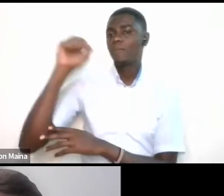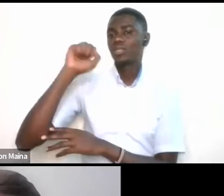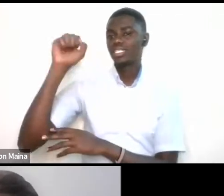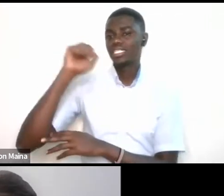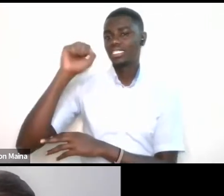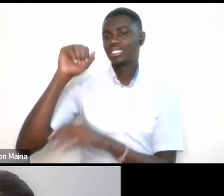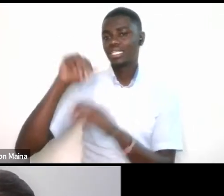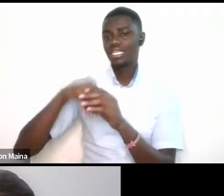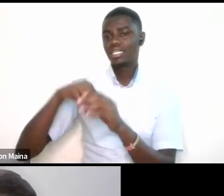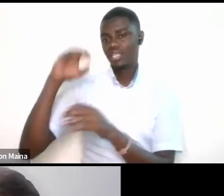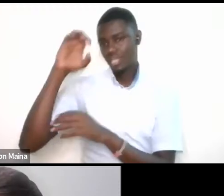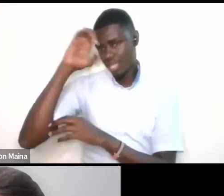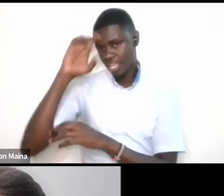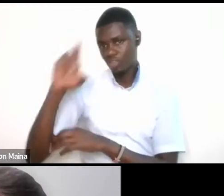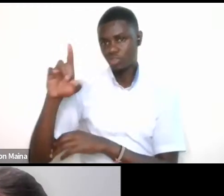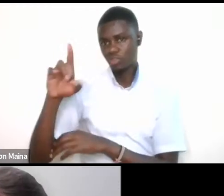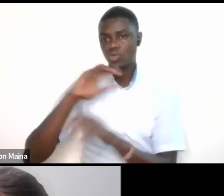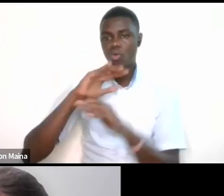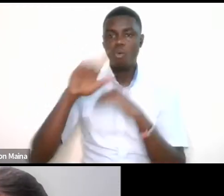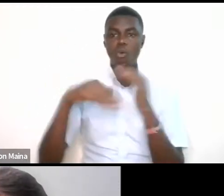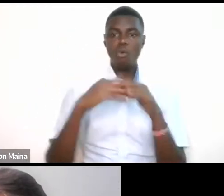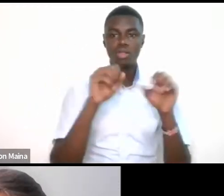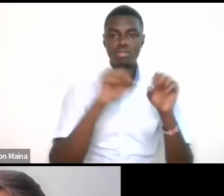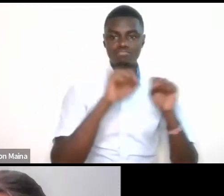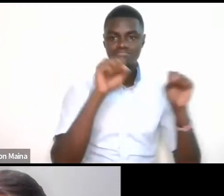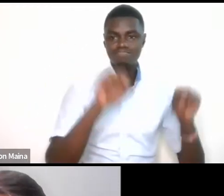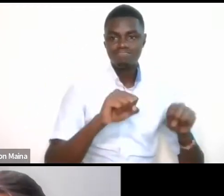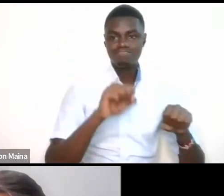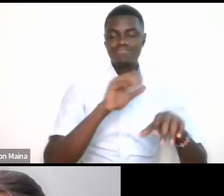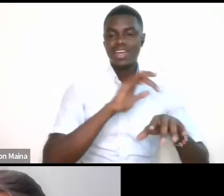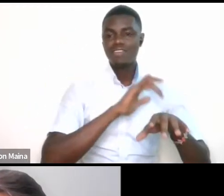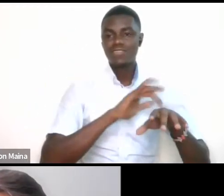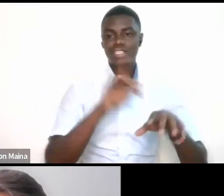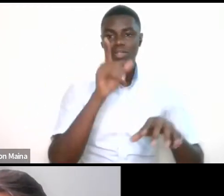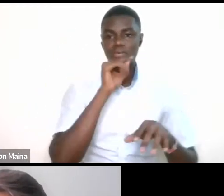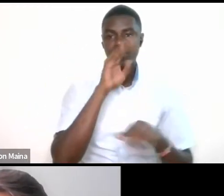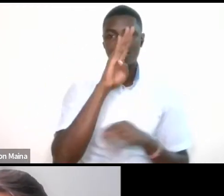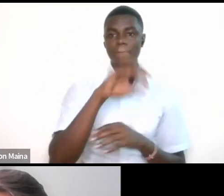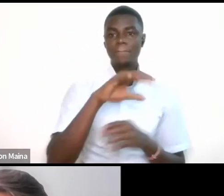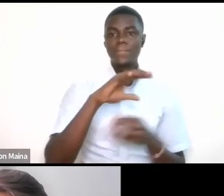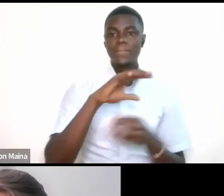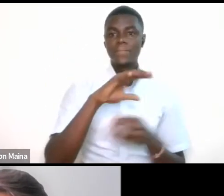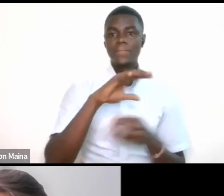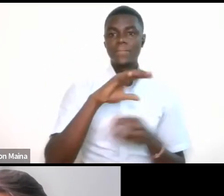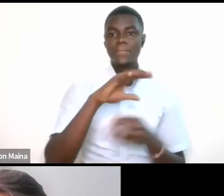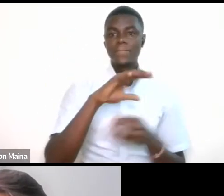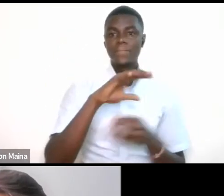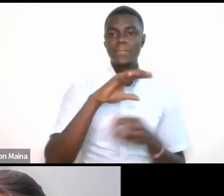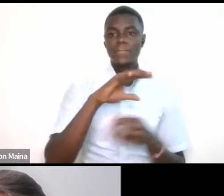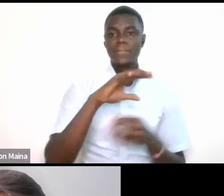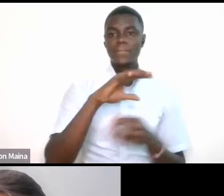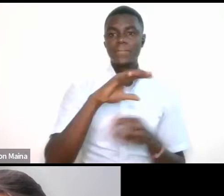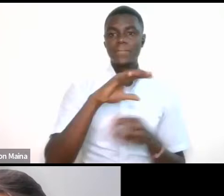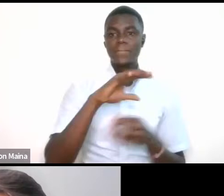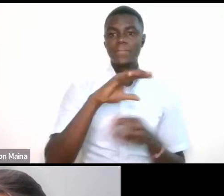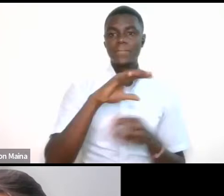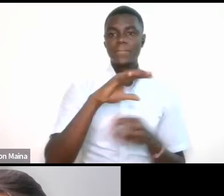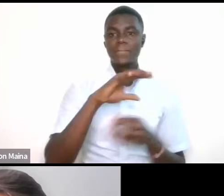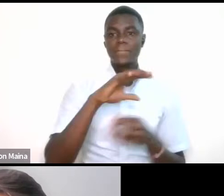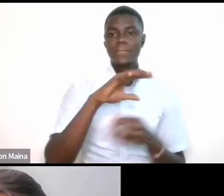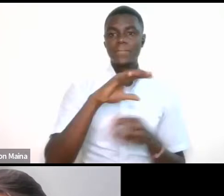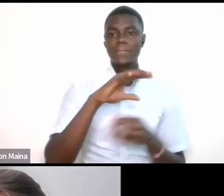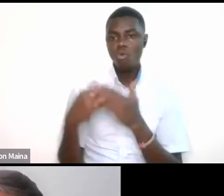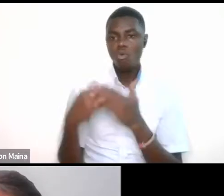are victims of the commodification of education. All these systems are based